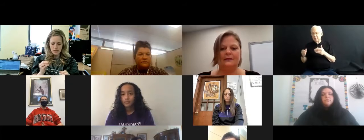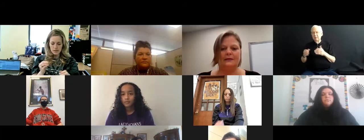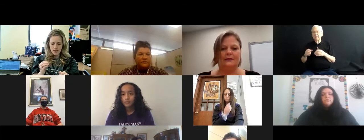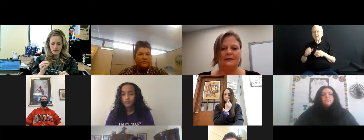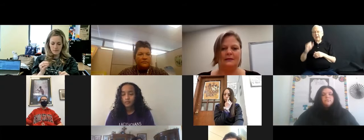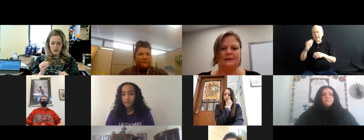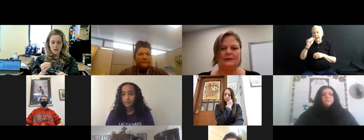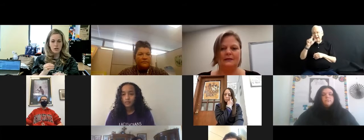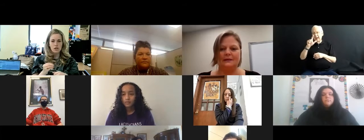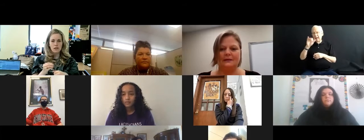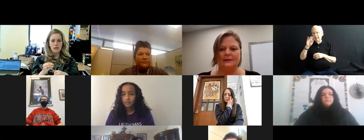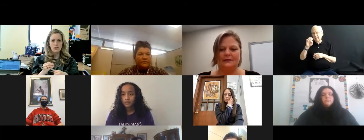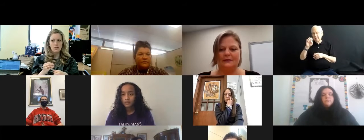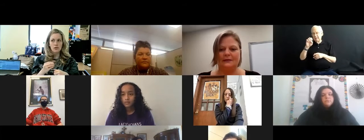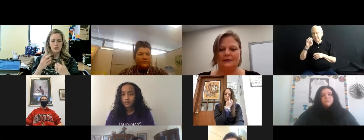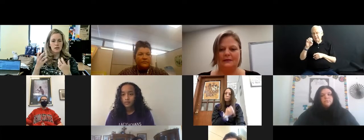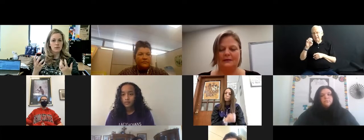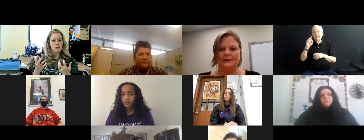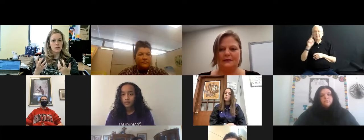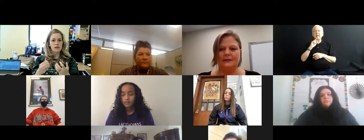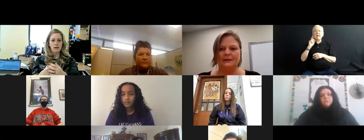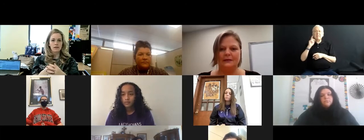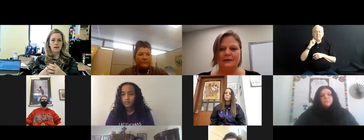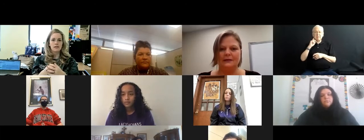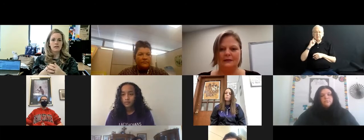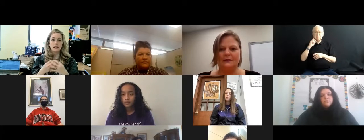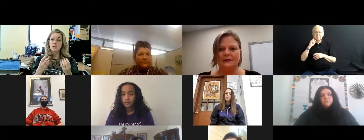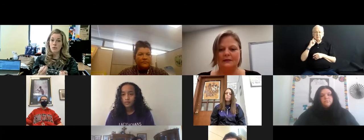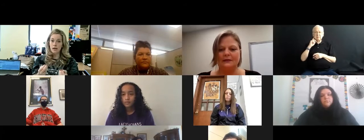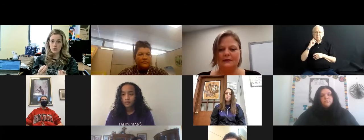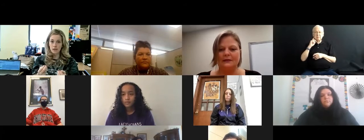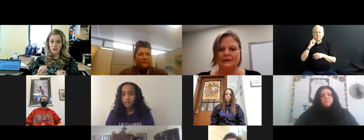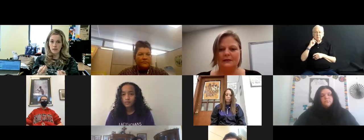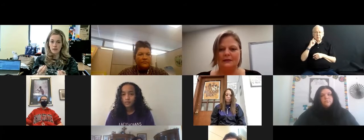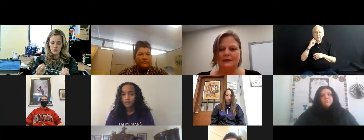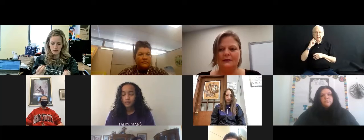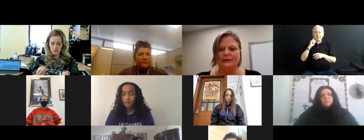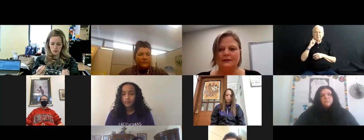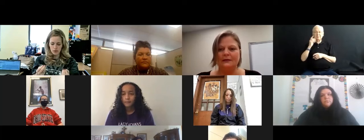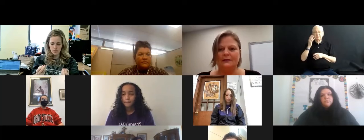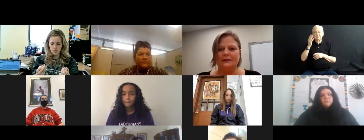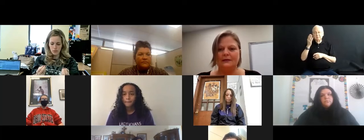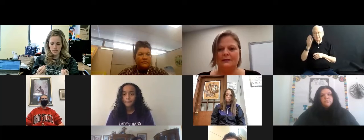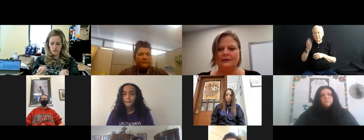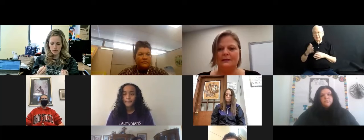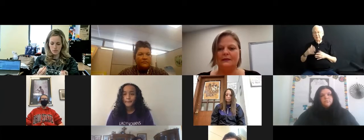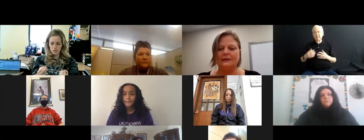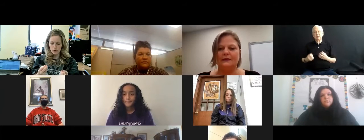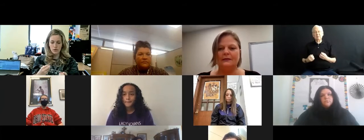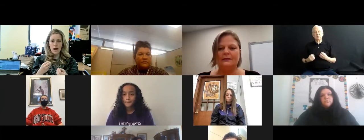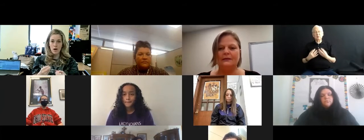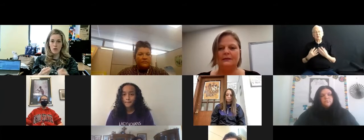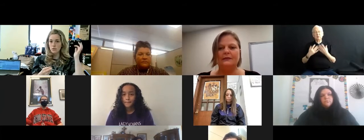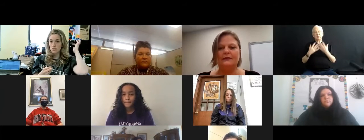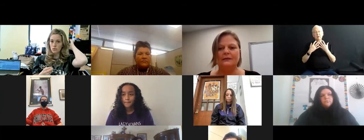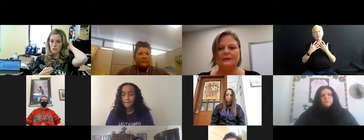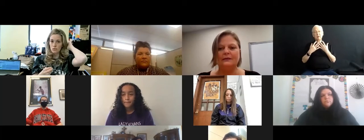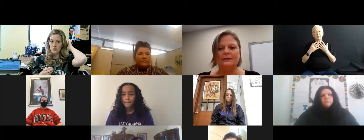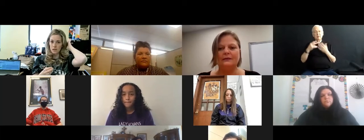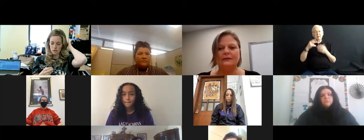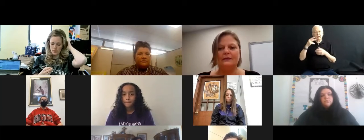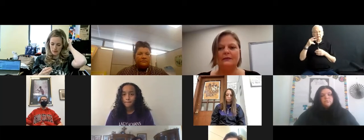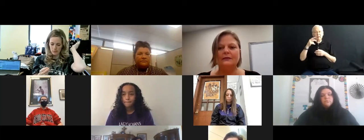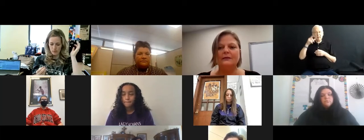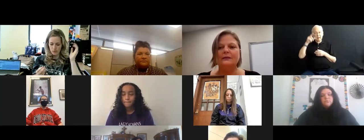she was deaf. And she is credited with being Gallaudet's inspiration for wanting to learn how